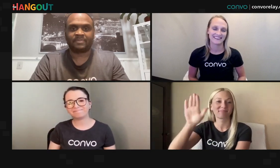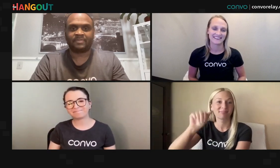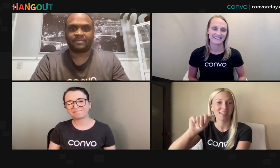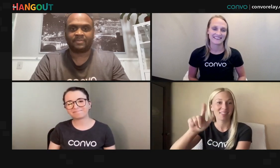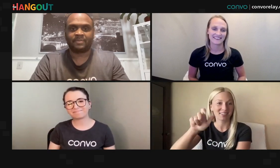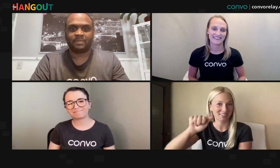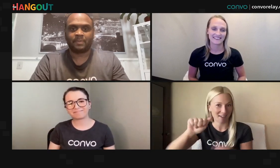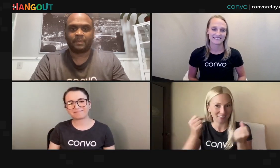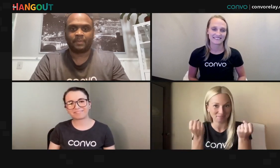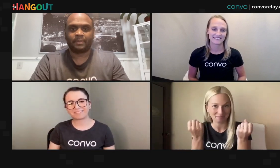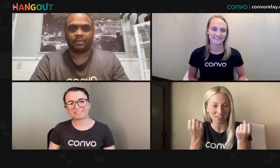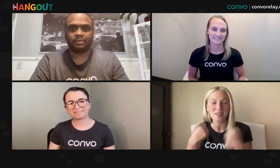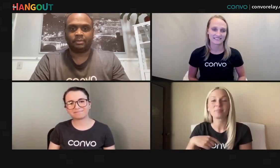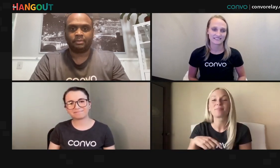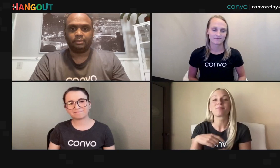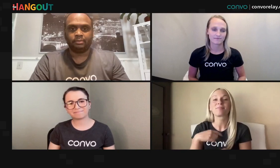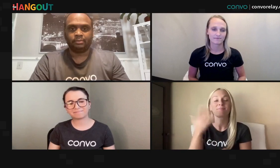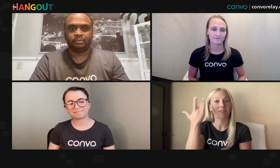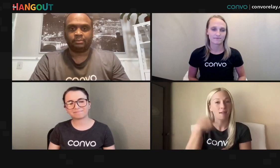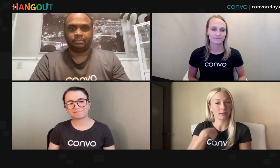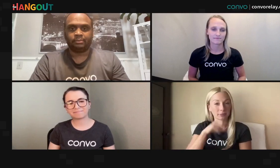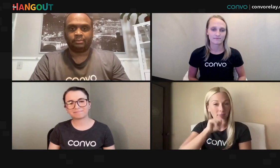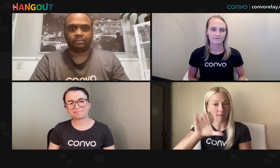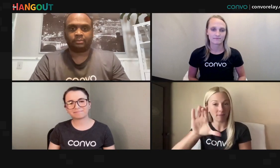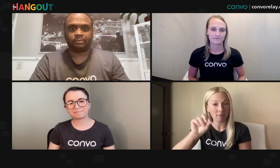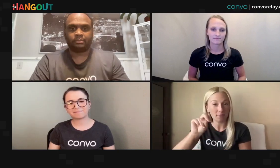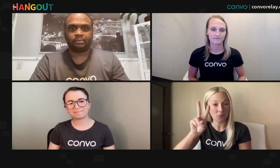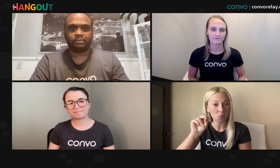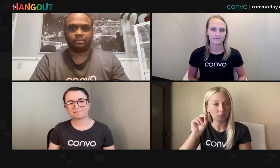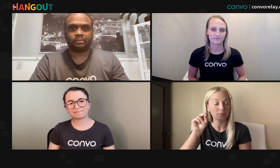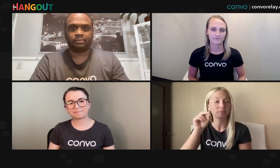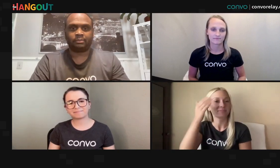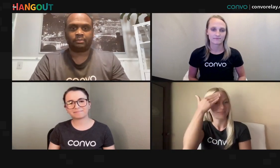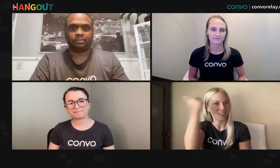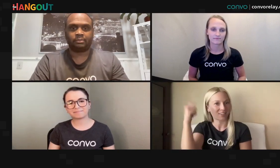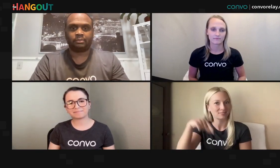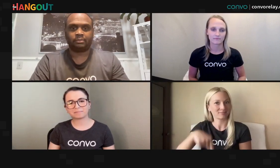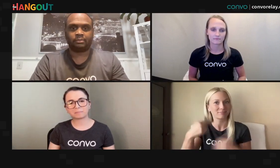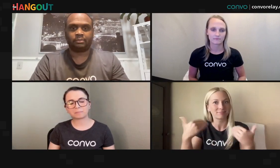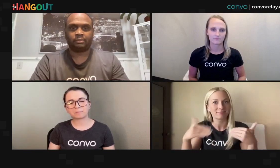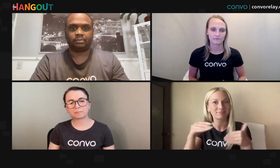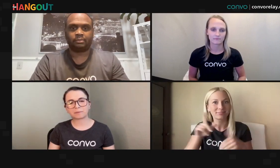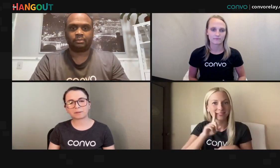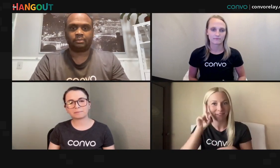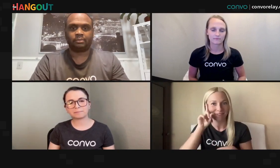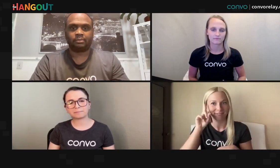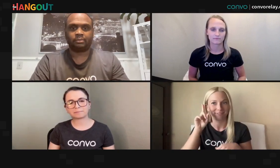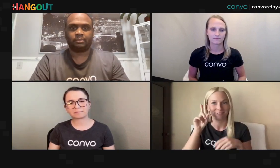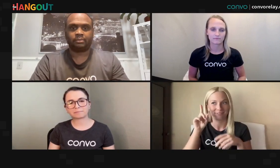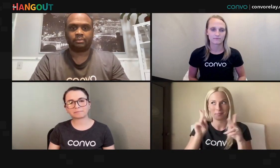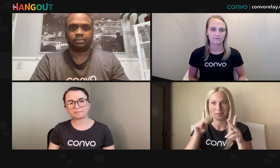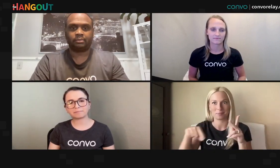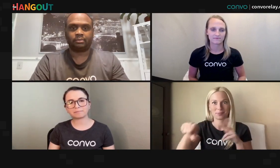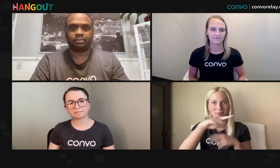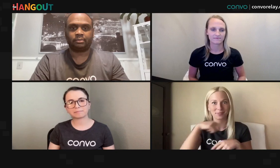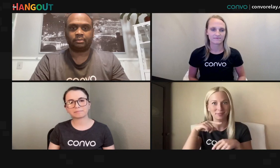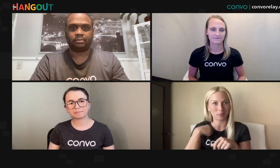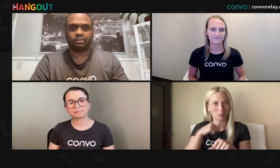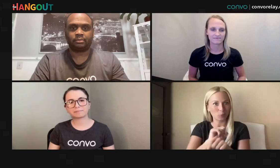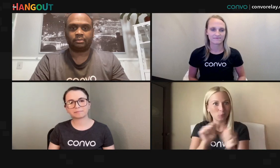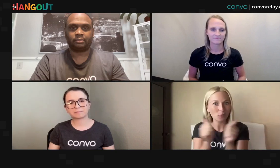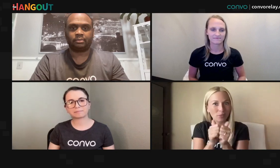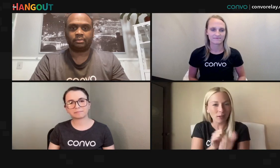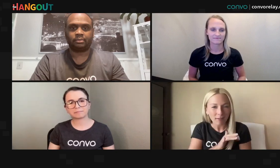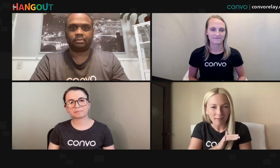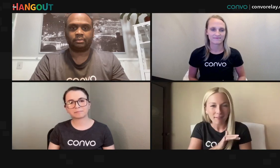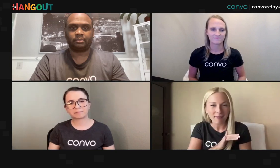to explain, but yeah. This is Alexa. The reason why I love Convo is because